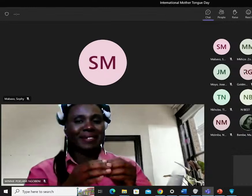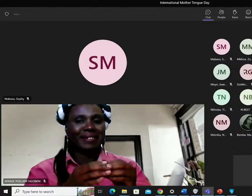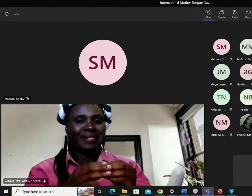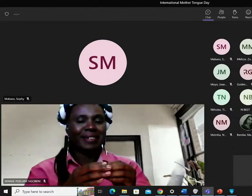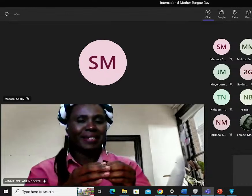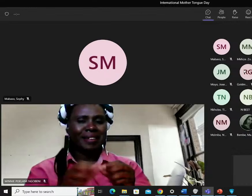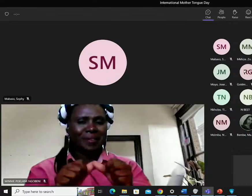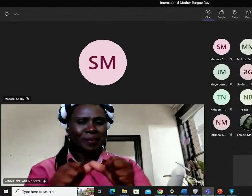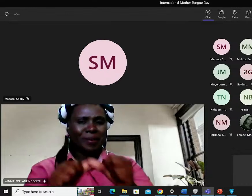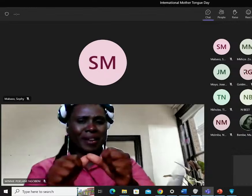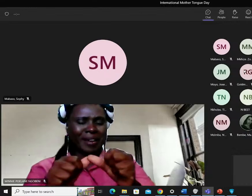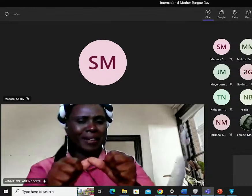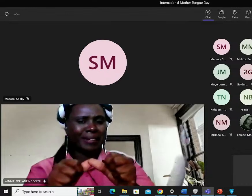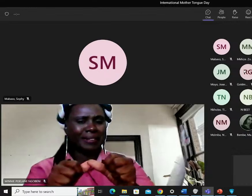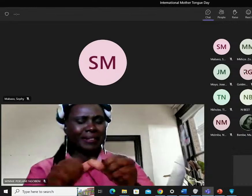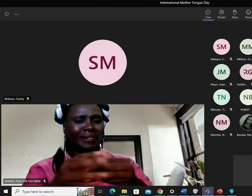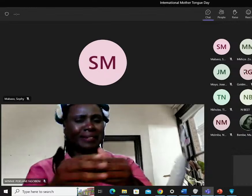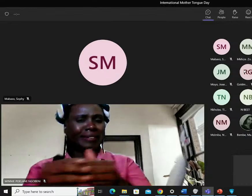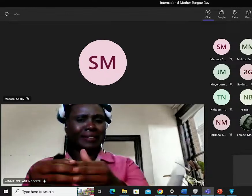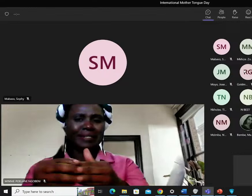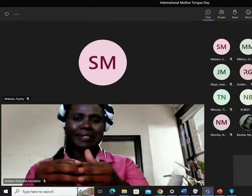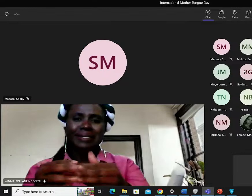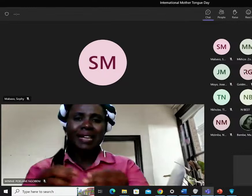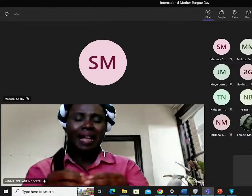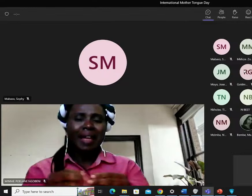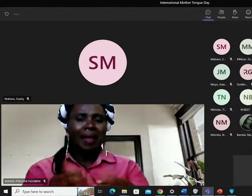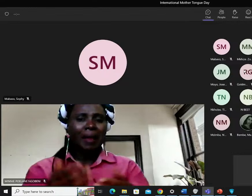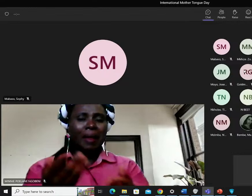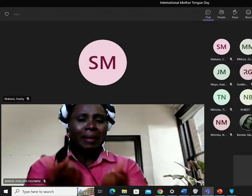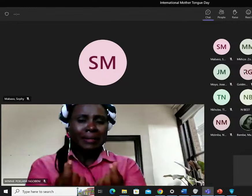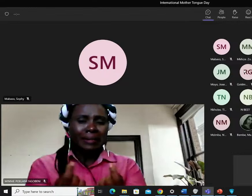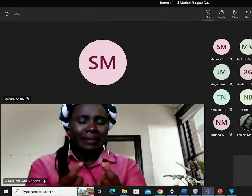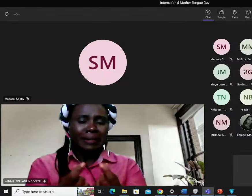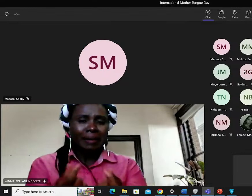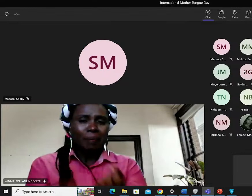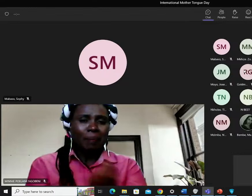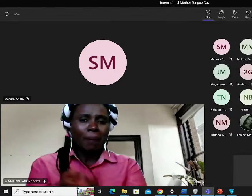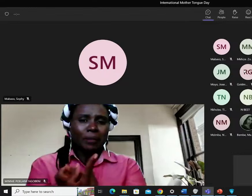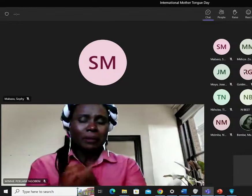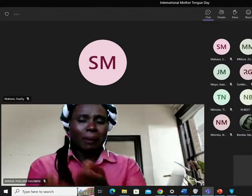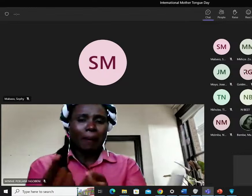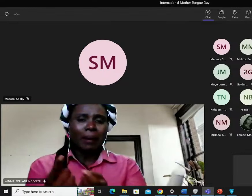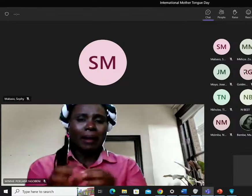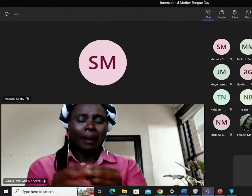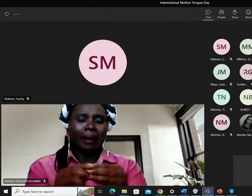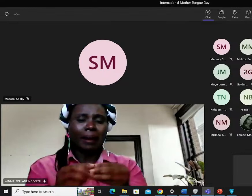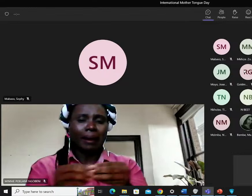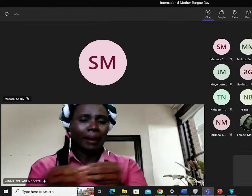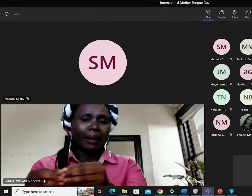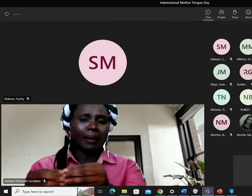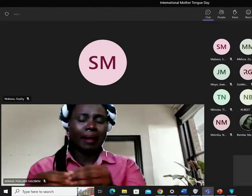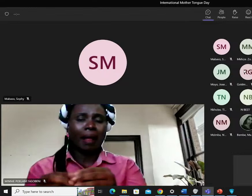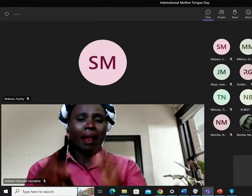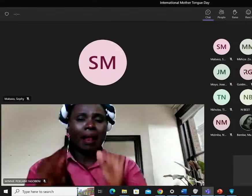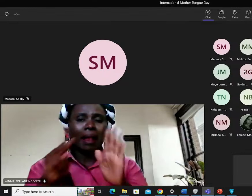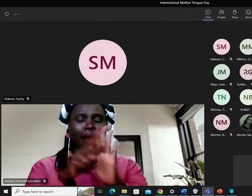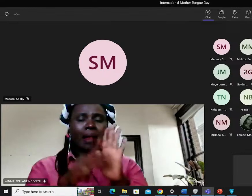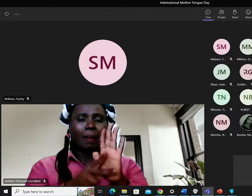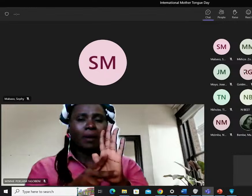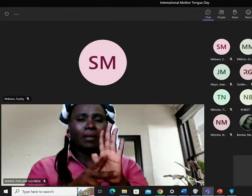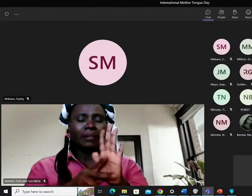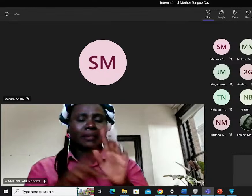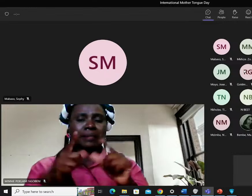spearheaded. Your department made it possible for the language policy